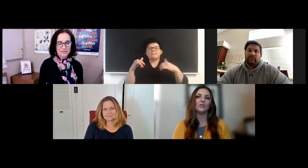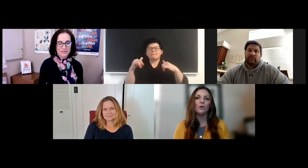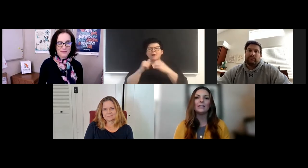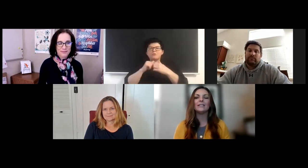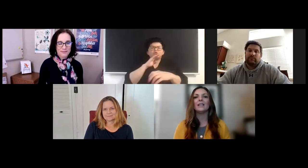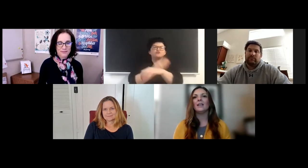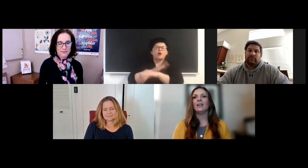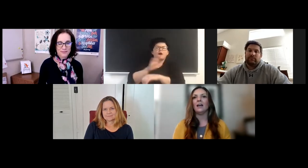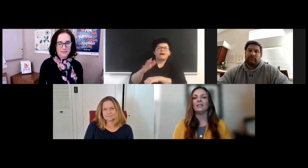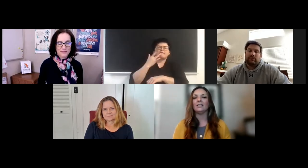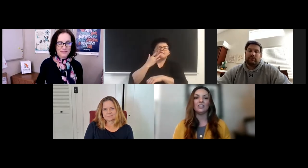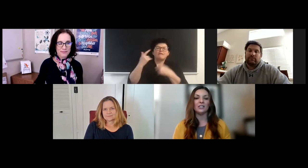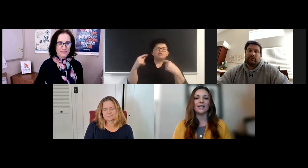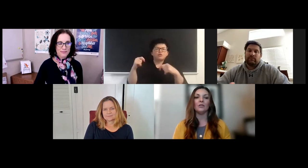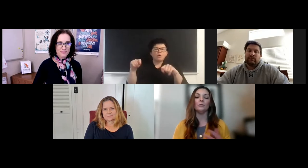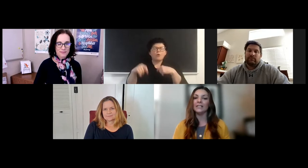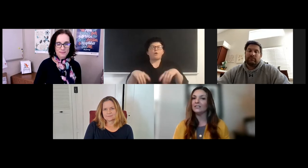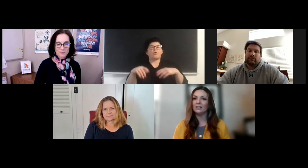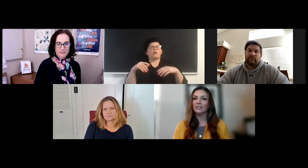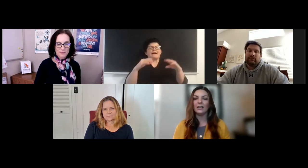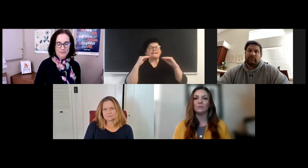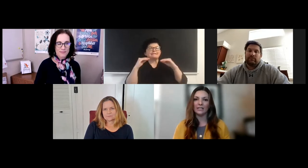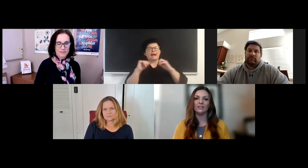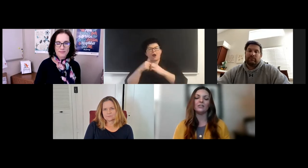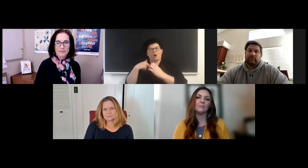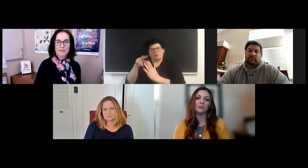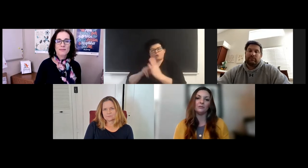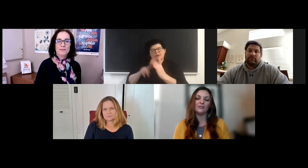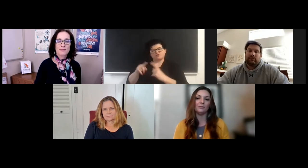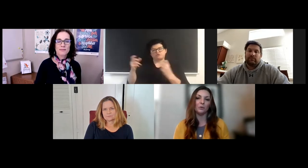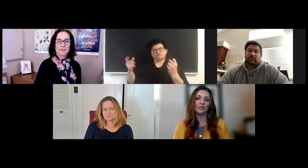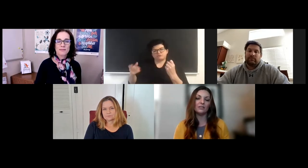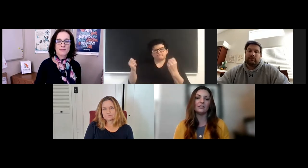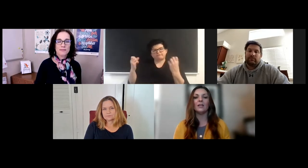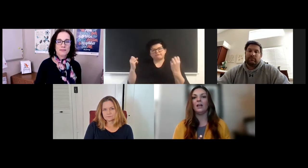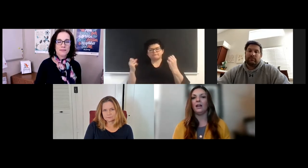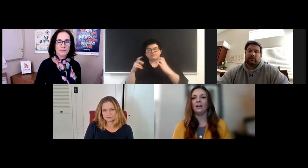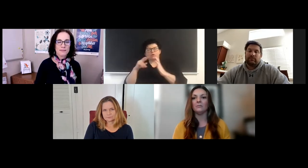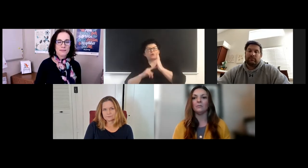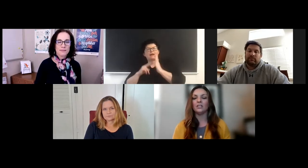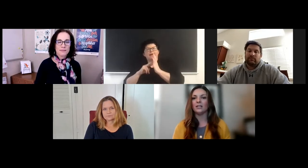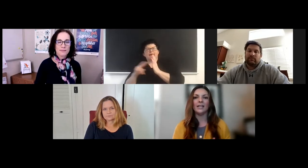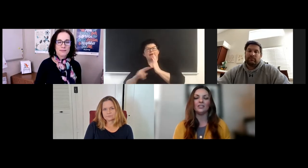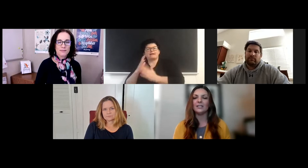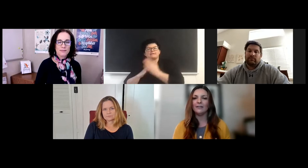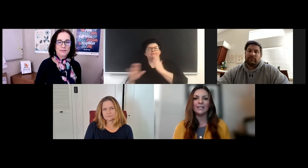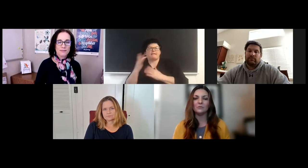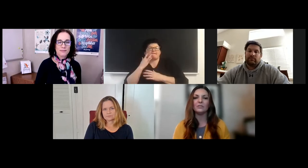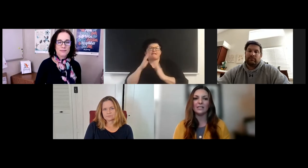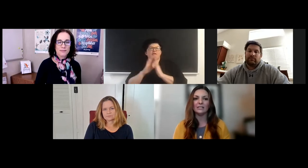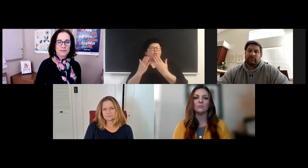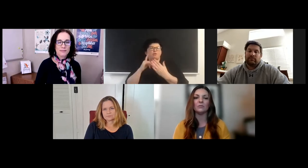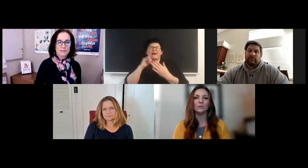favorite toys, teaching us how to read to her and reading some of her favorite books. Again, just